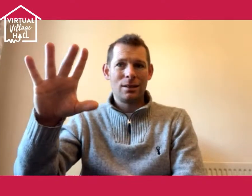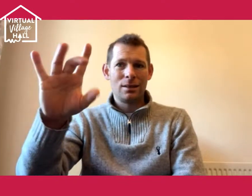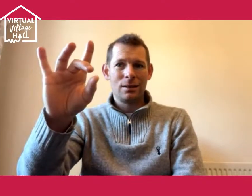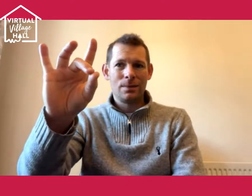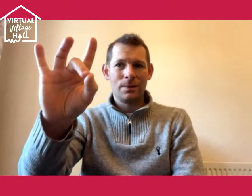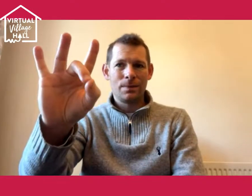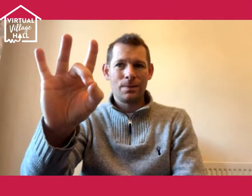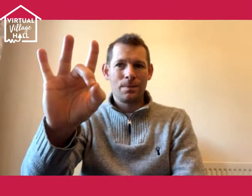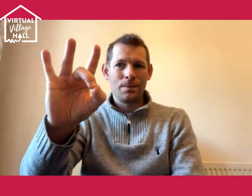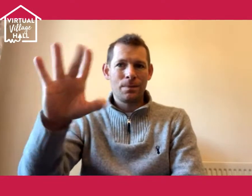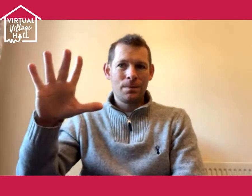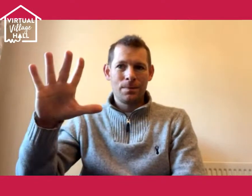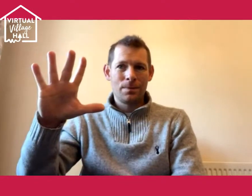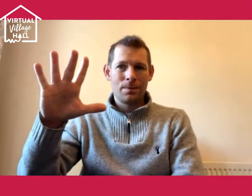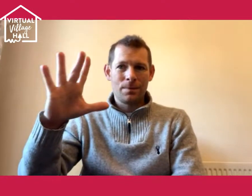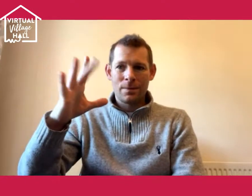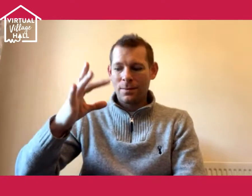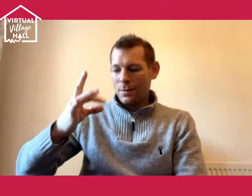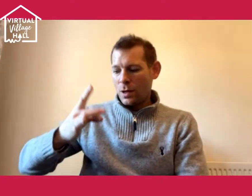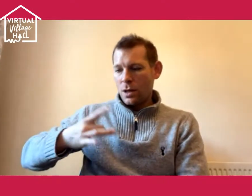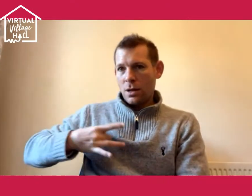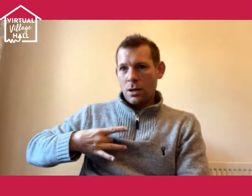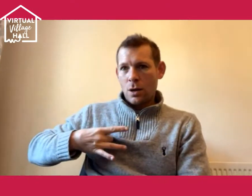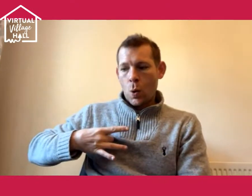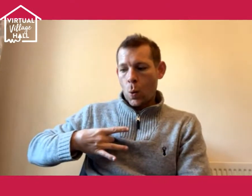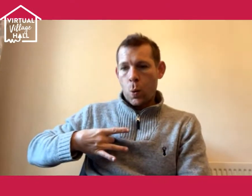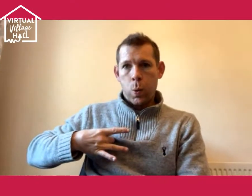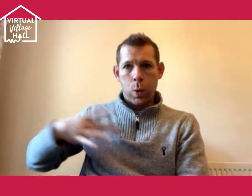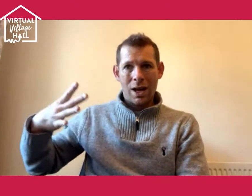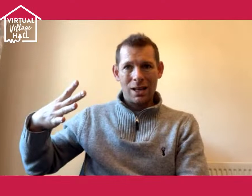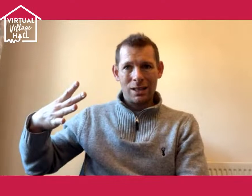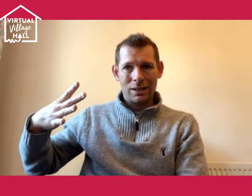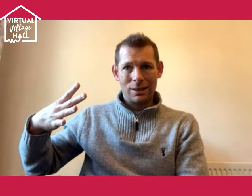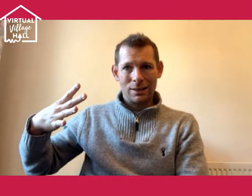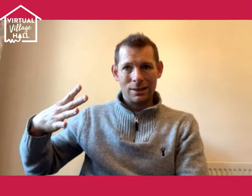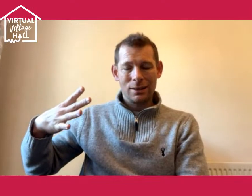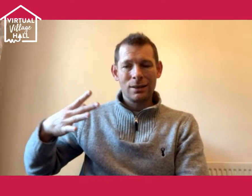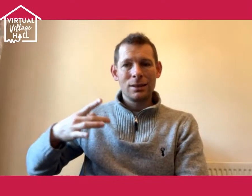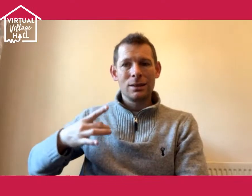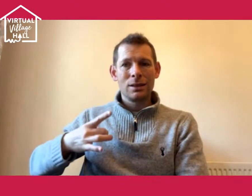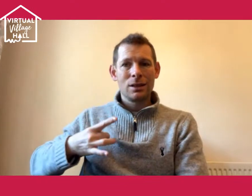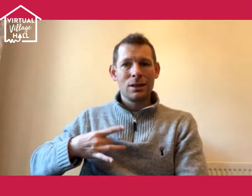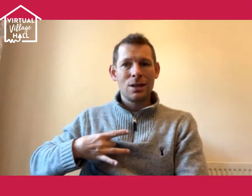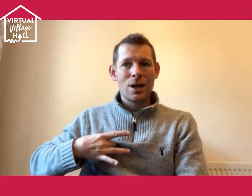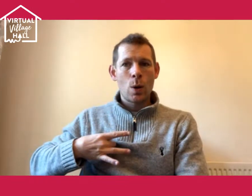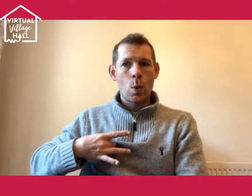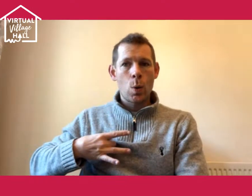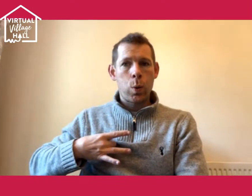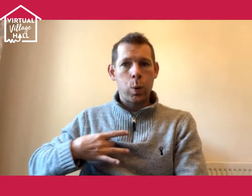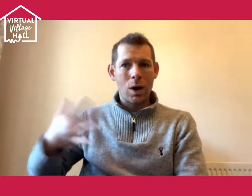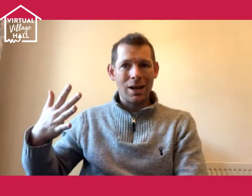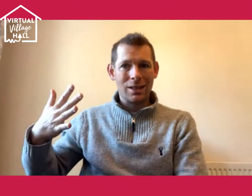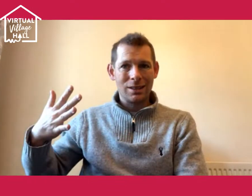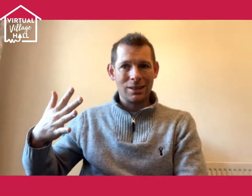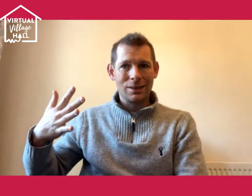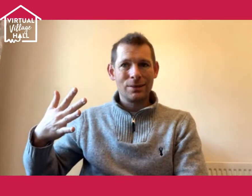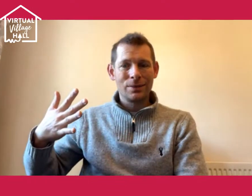So again, it's a flicking sign like that, moving away from your body. That's white.